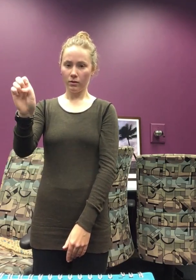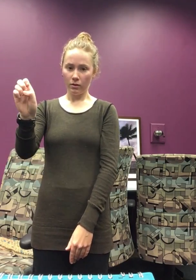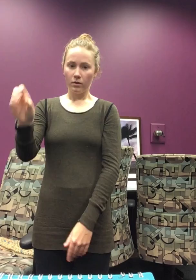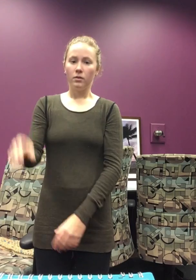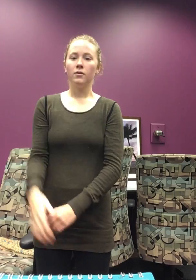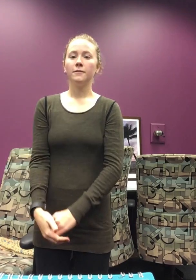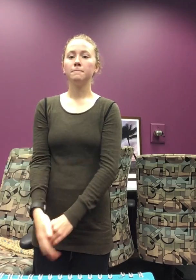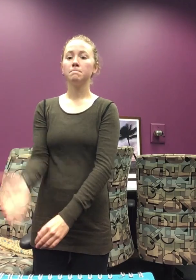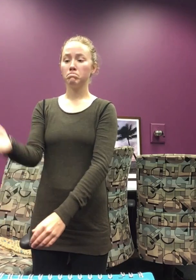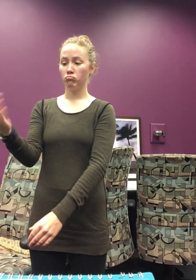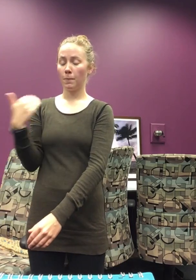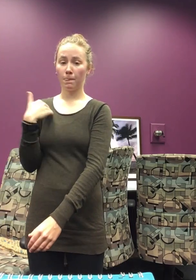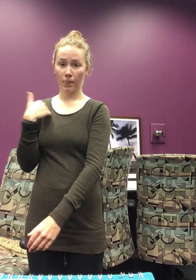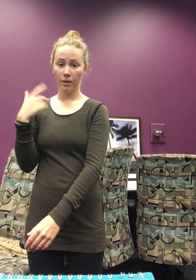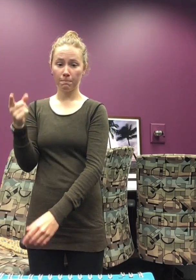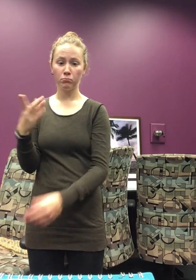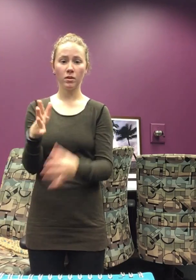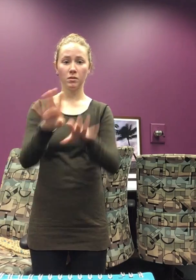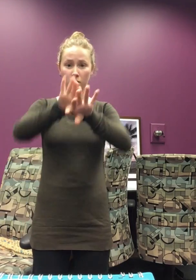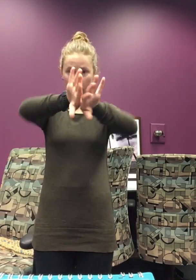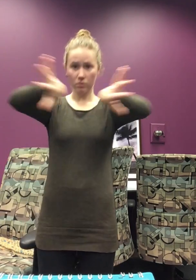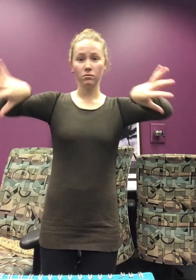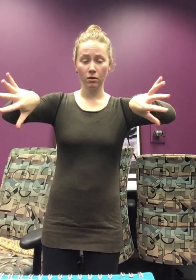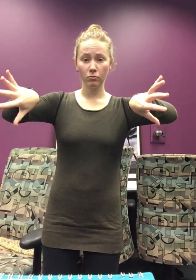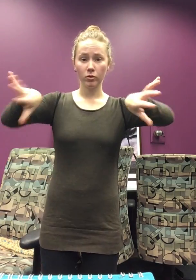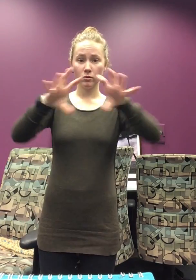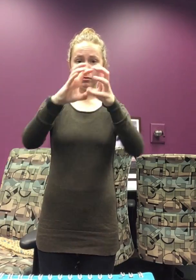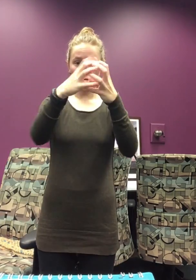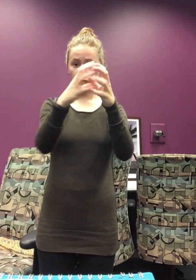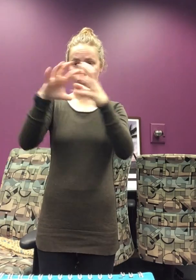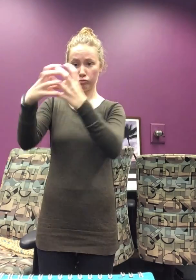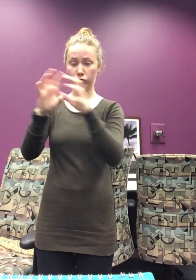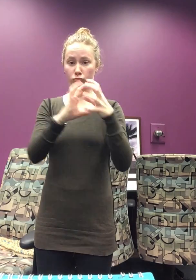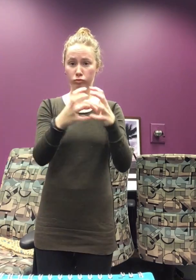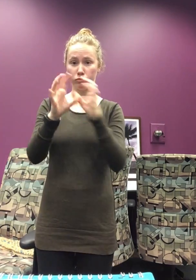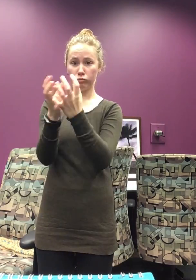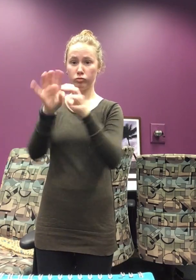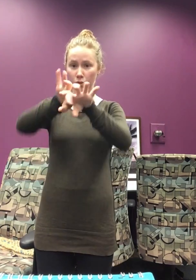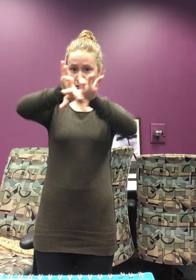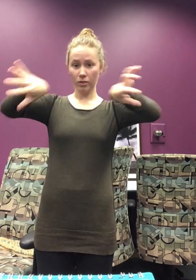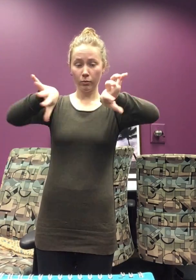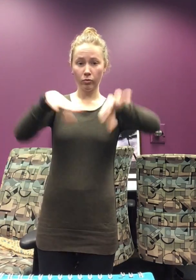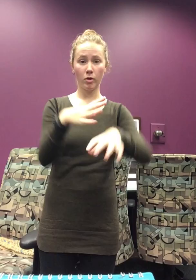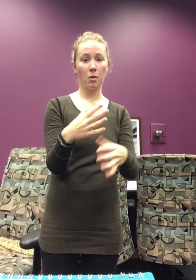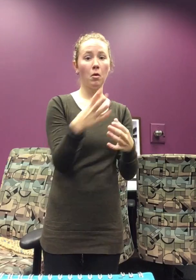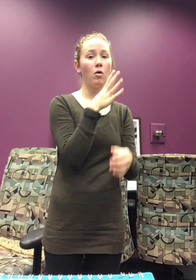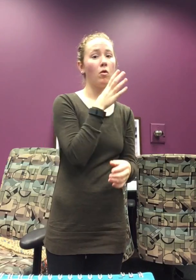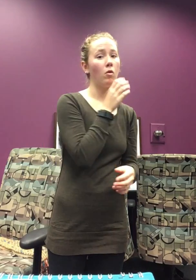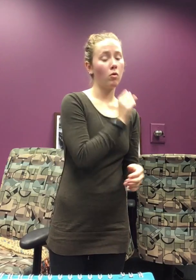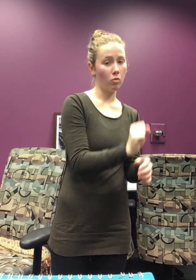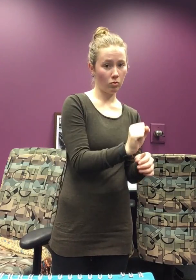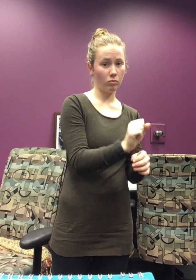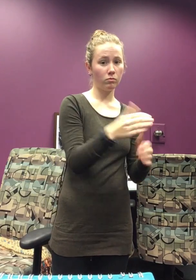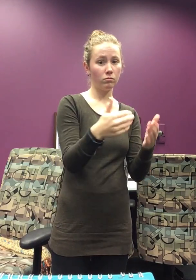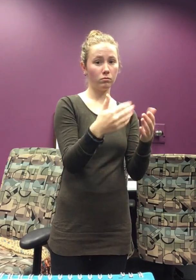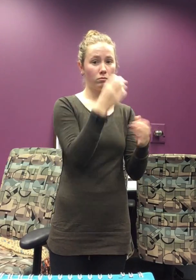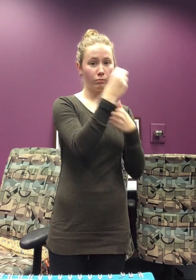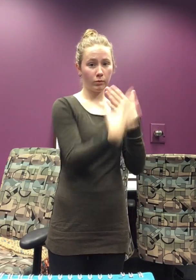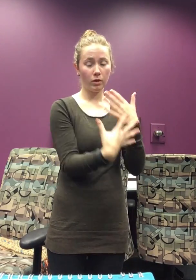we're working. Now, when we talked about the breath rate, we showed how when you're